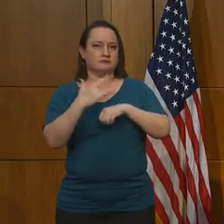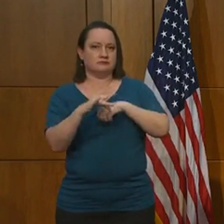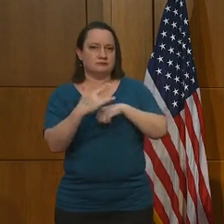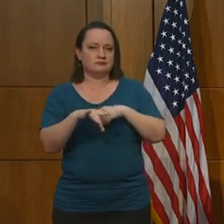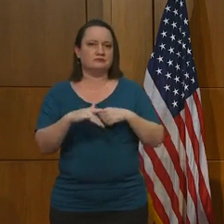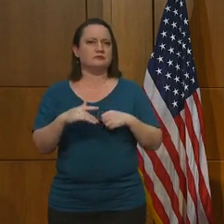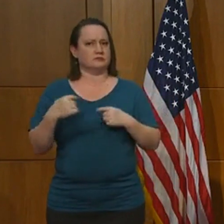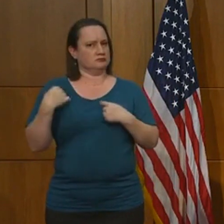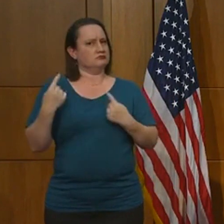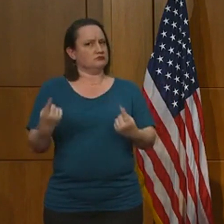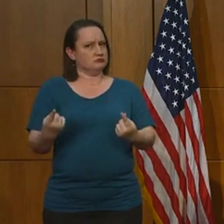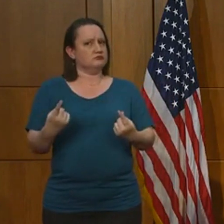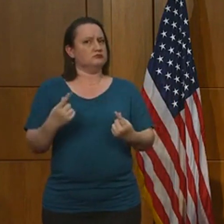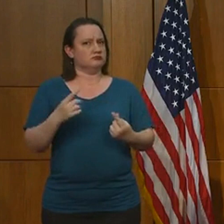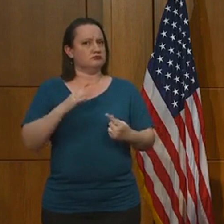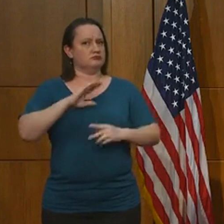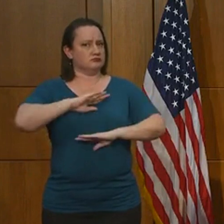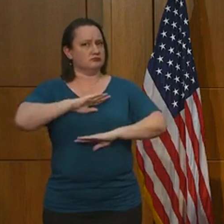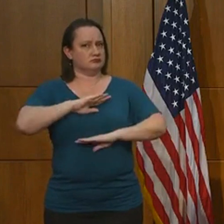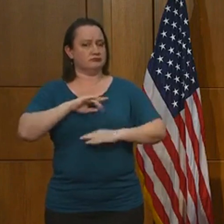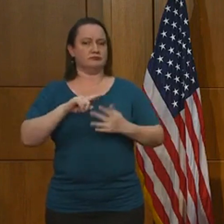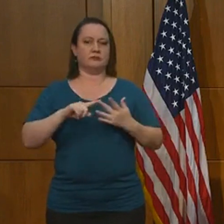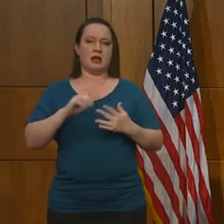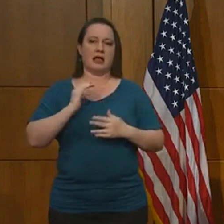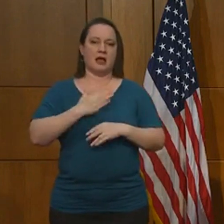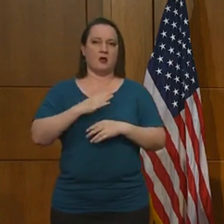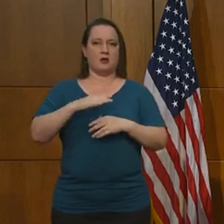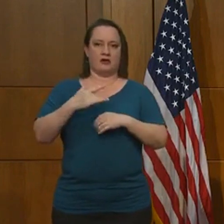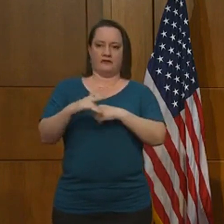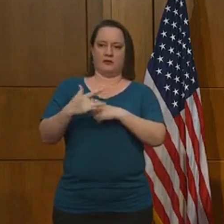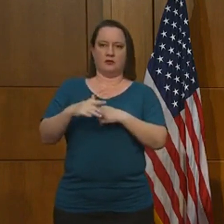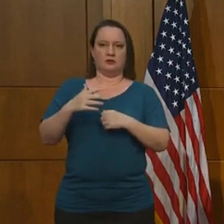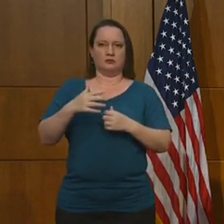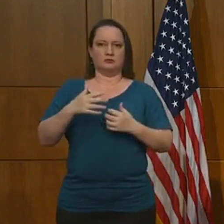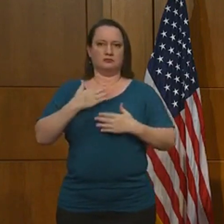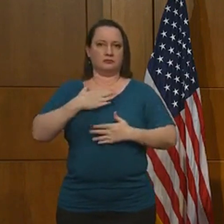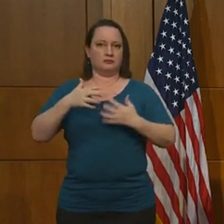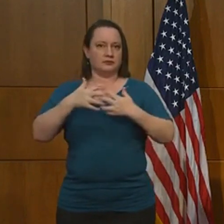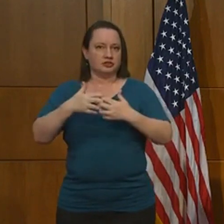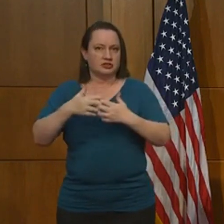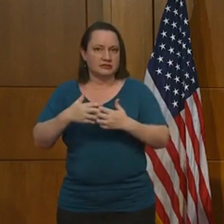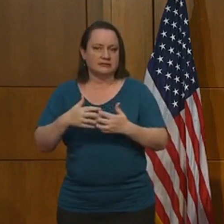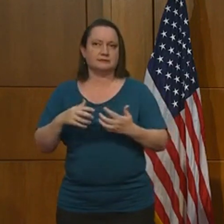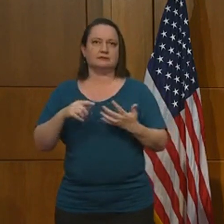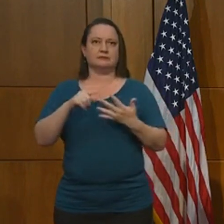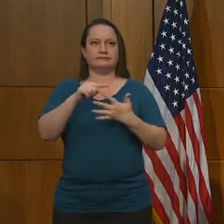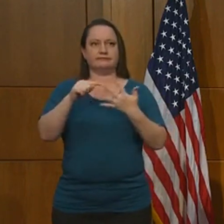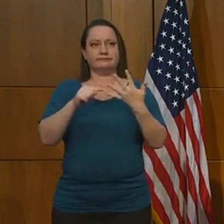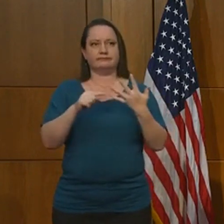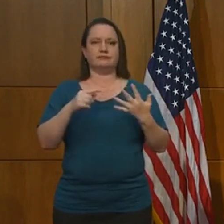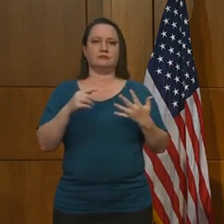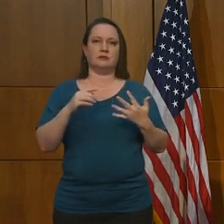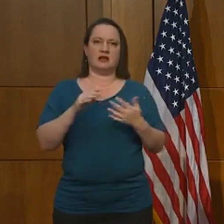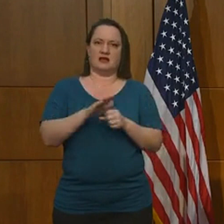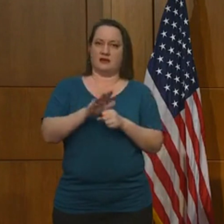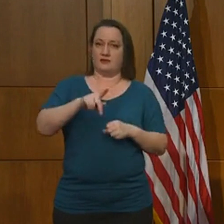our capacity for ventilators, our supply of PPE, and our ability to test. So all of these things are